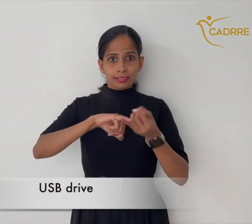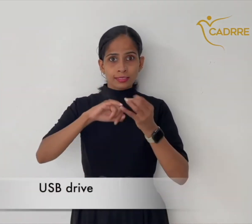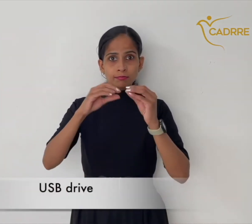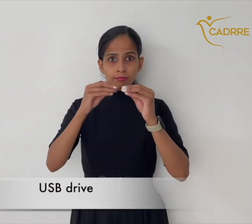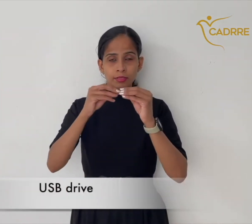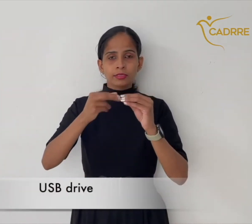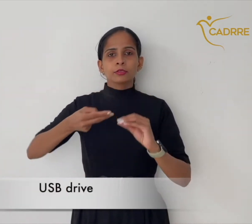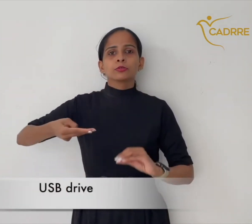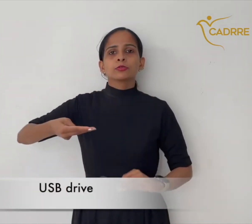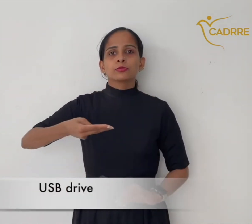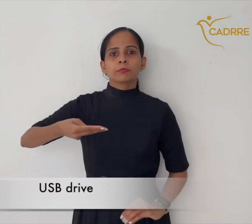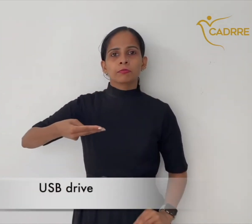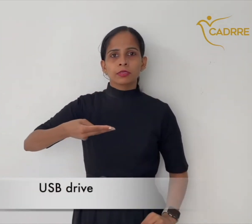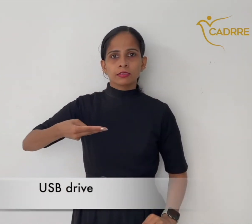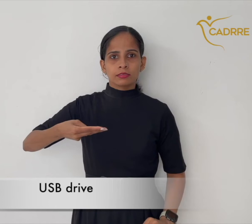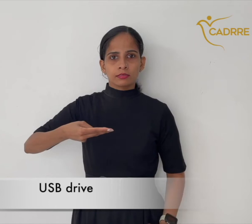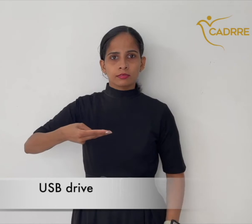USB drive